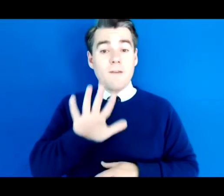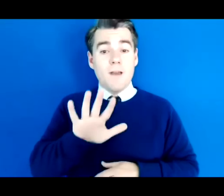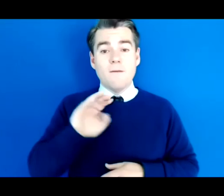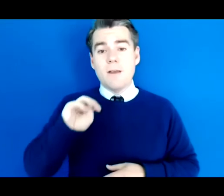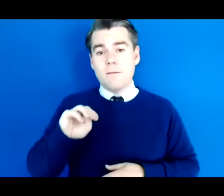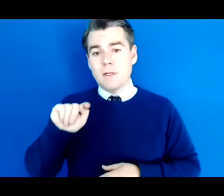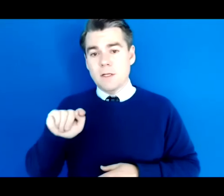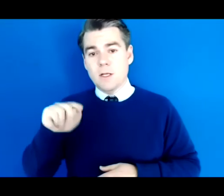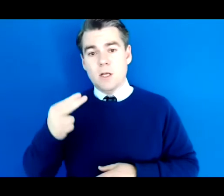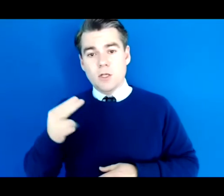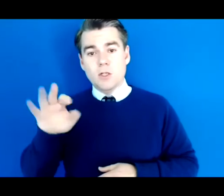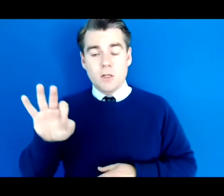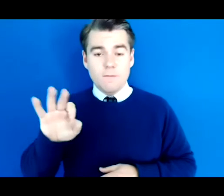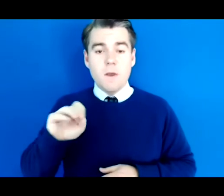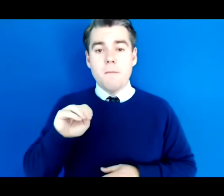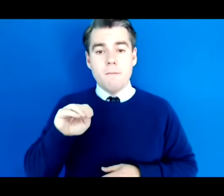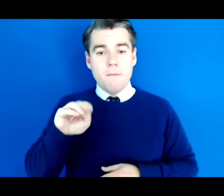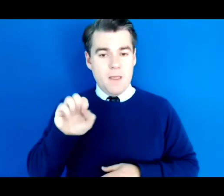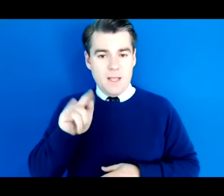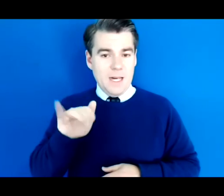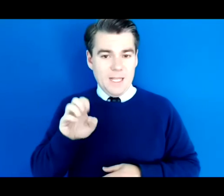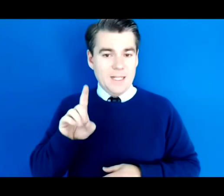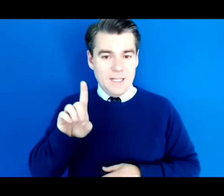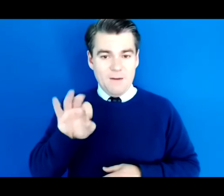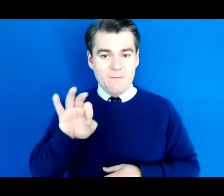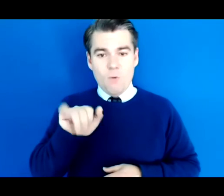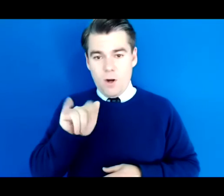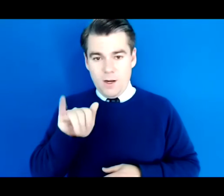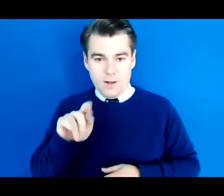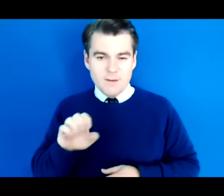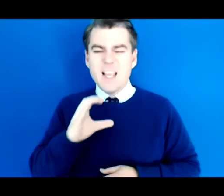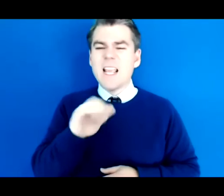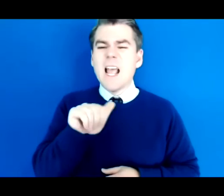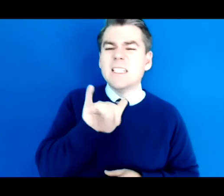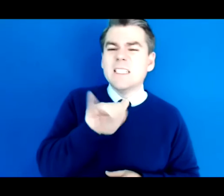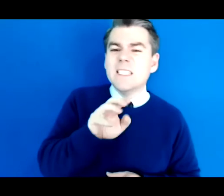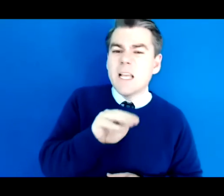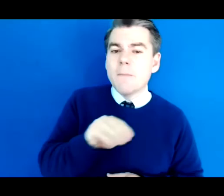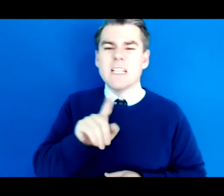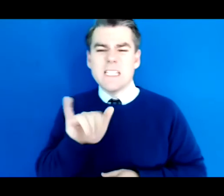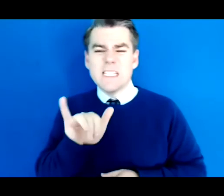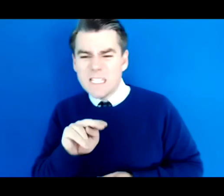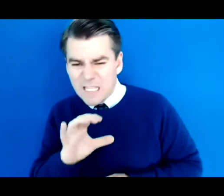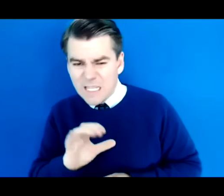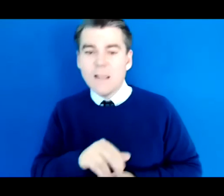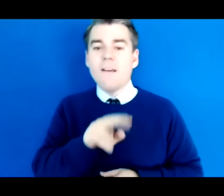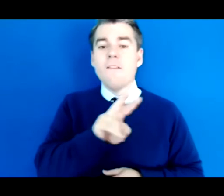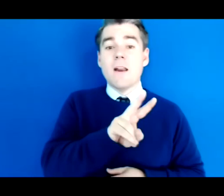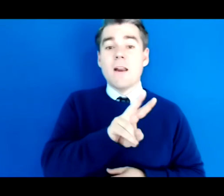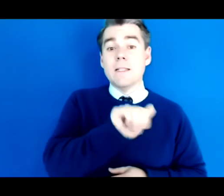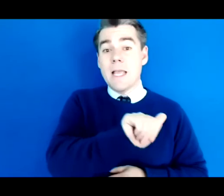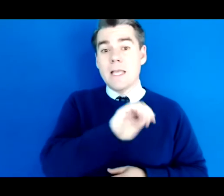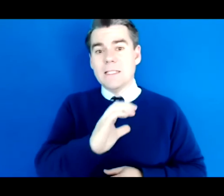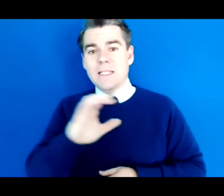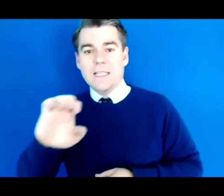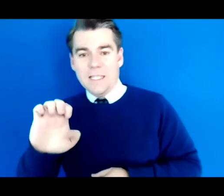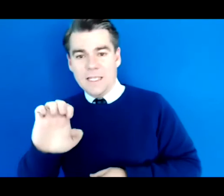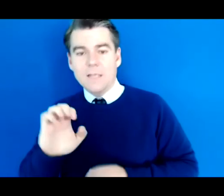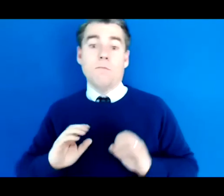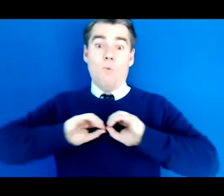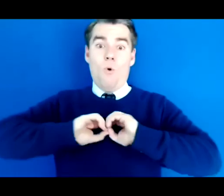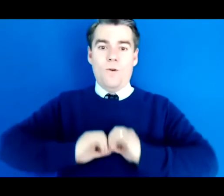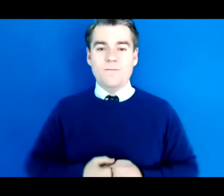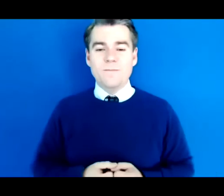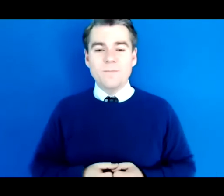methylated folate, calcium, zinc, vitamins A, C, and E, and more. It's a healthy source